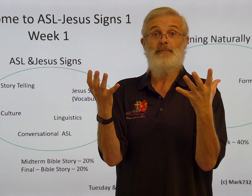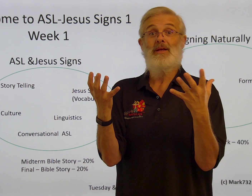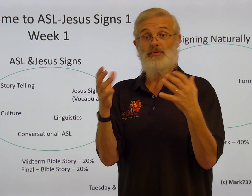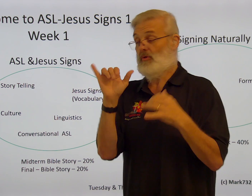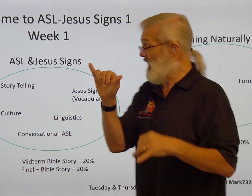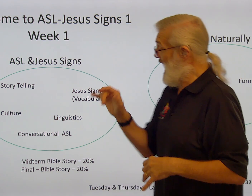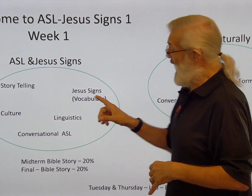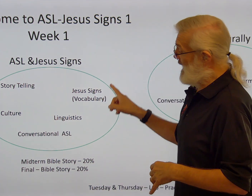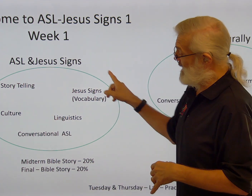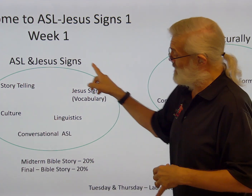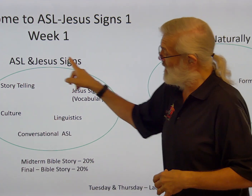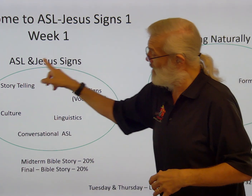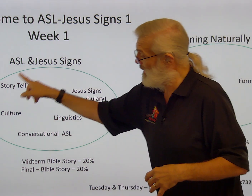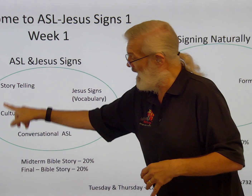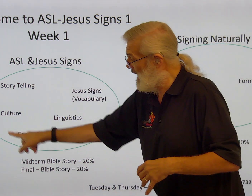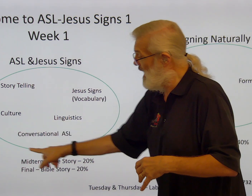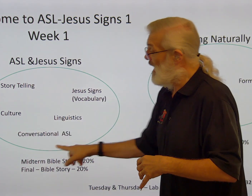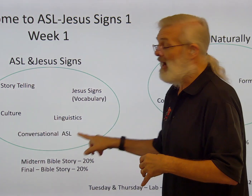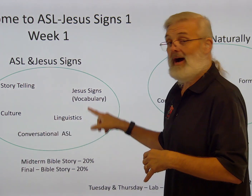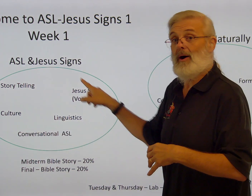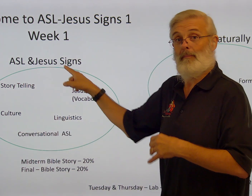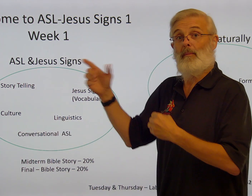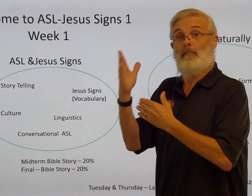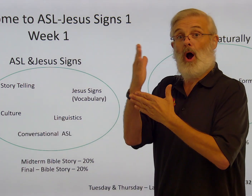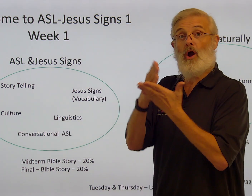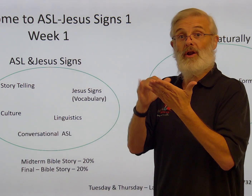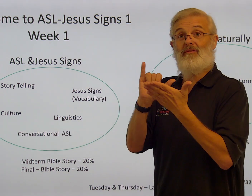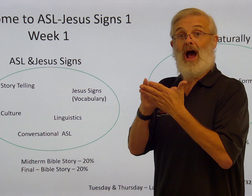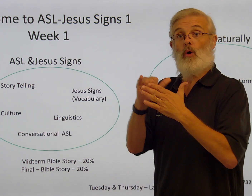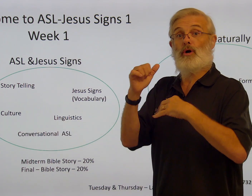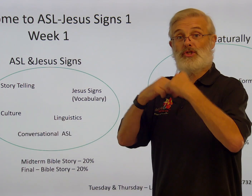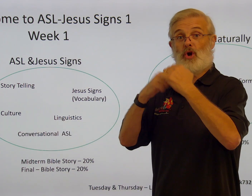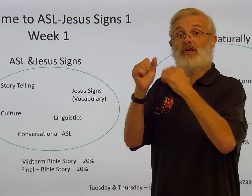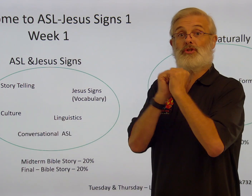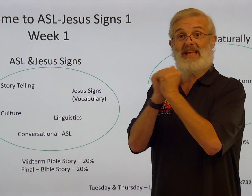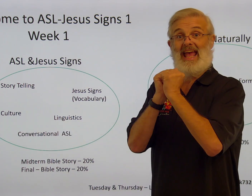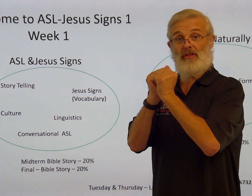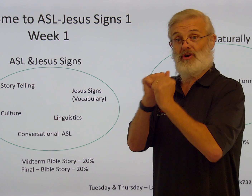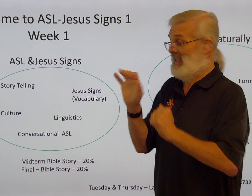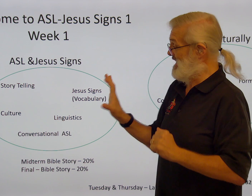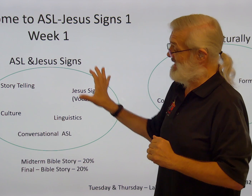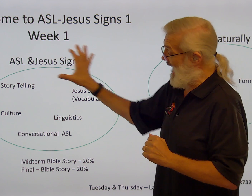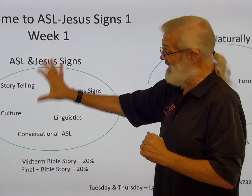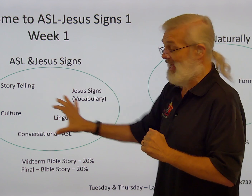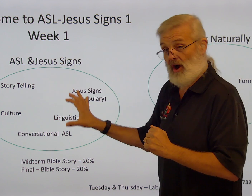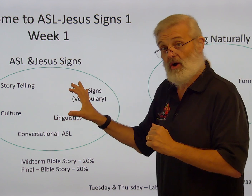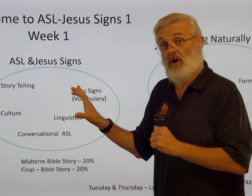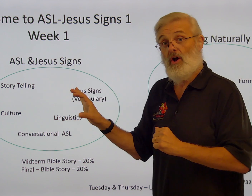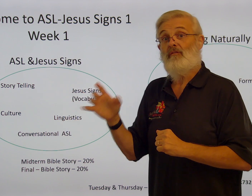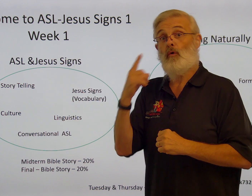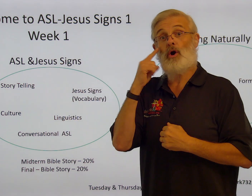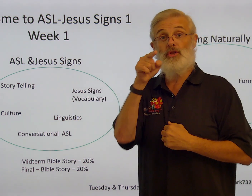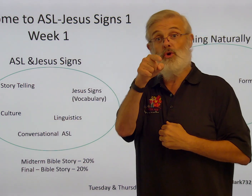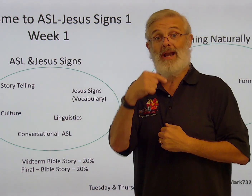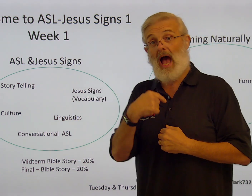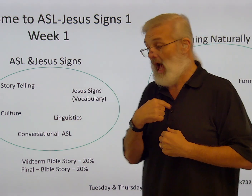So that is going to be part of our structure together, is that there. For you and I,